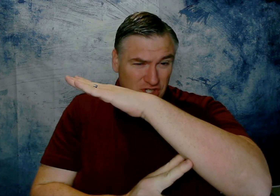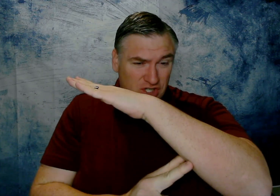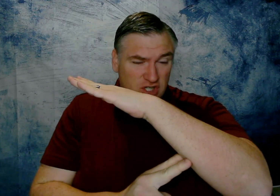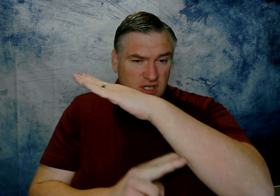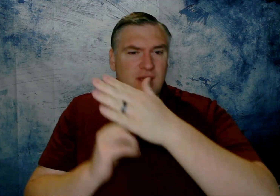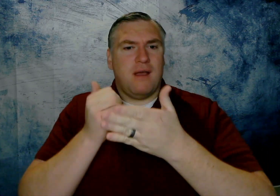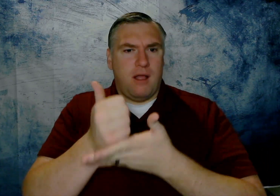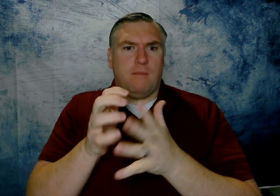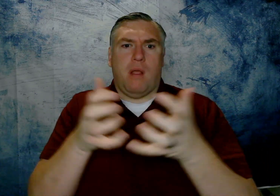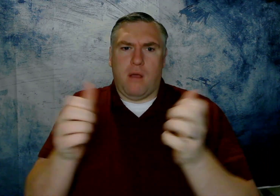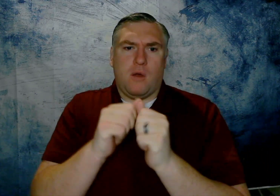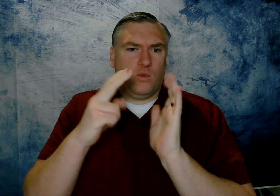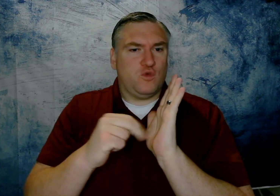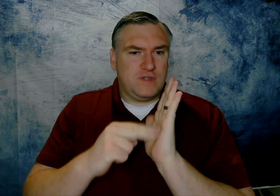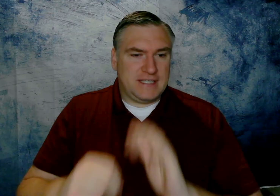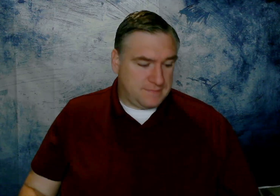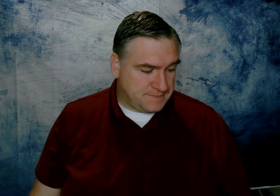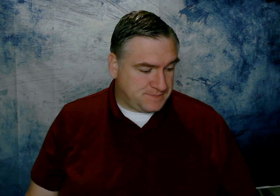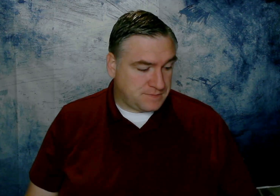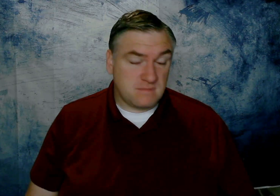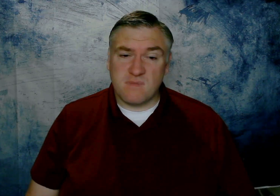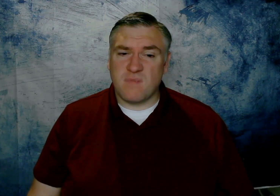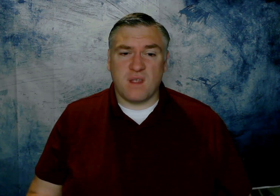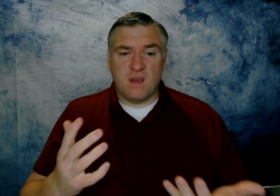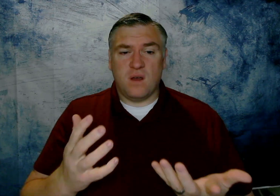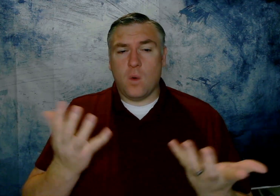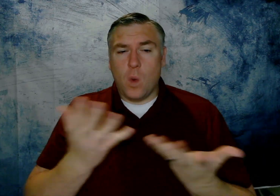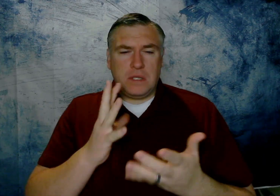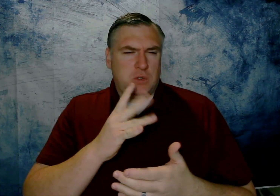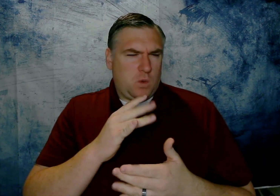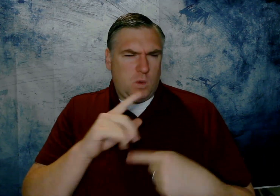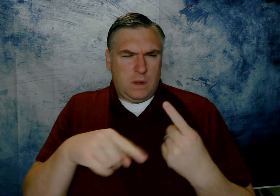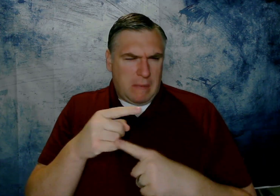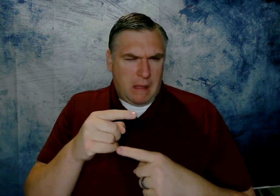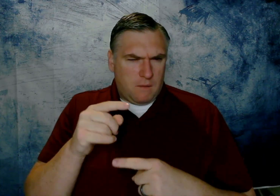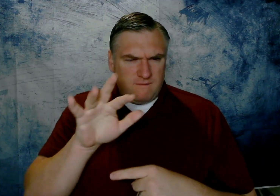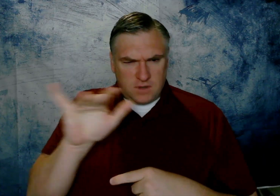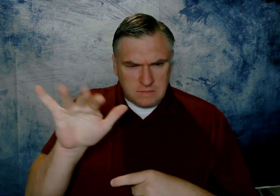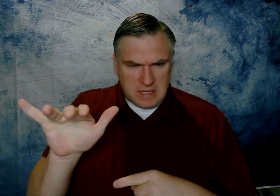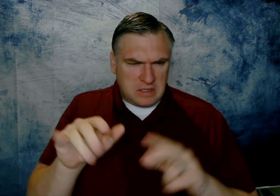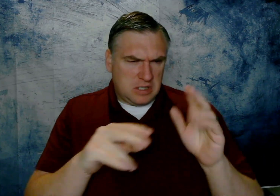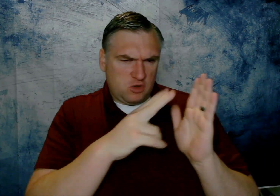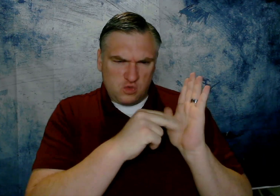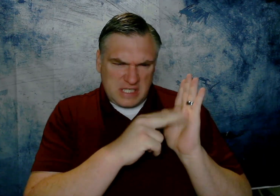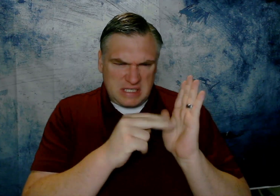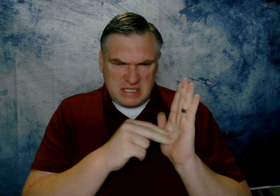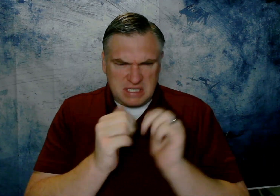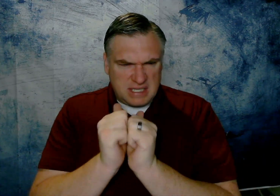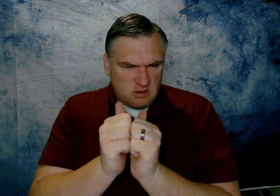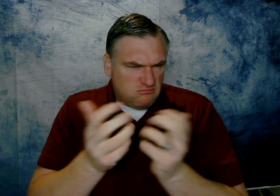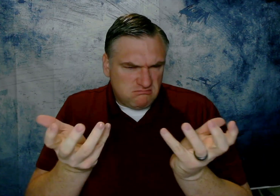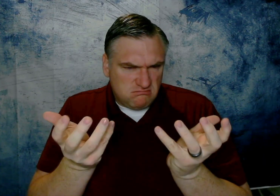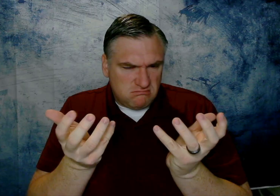is such a bridge that's going to help a lot with reading. So, what's cool about fingerspelling and reading